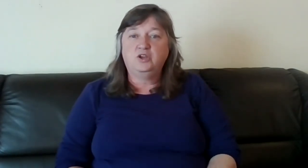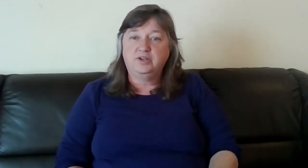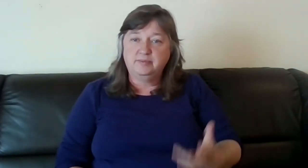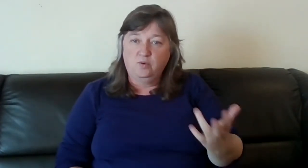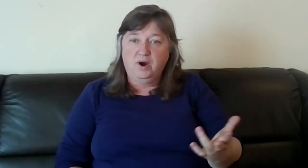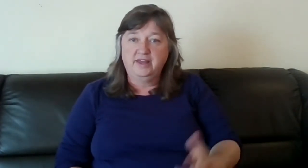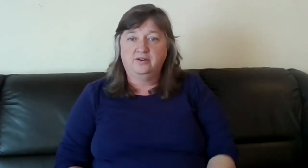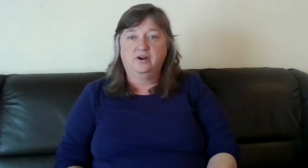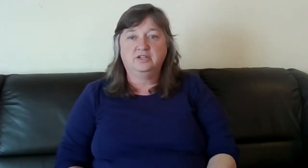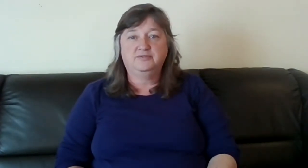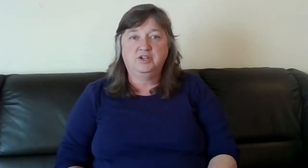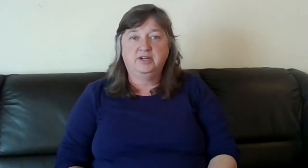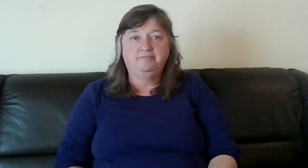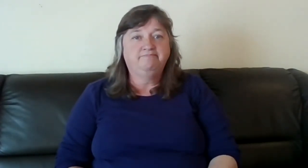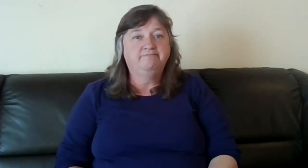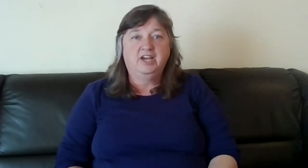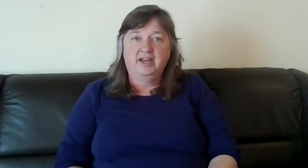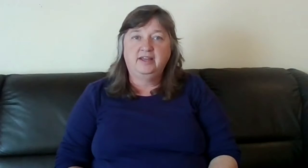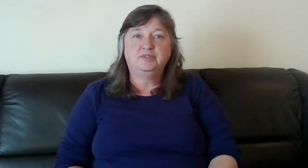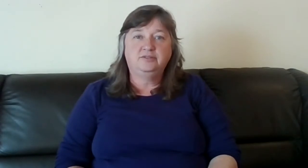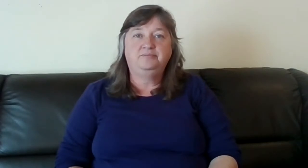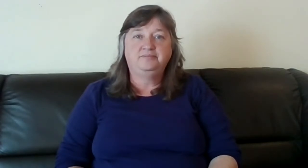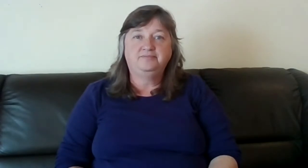Curious about why there are R's for donut. I am too.